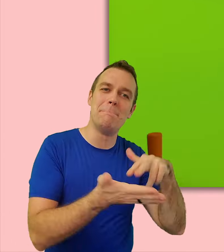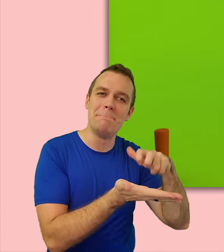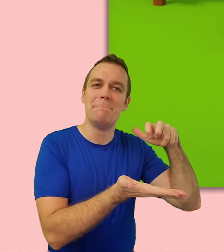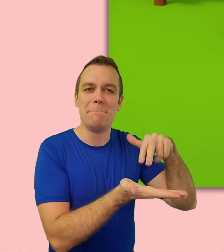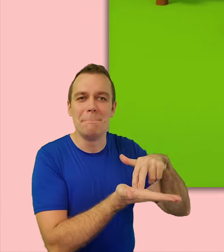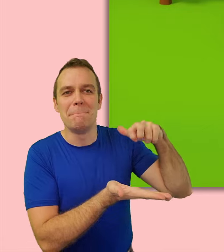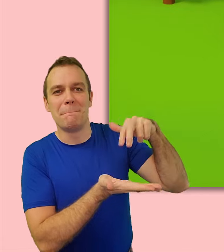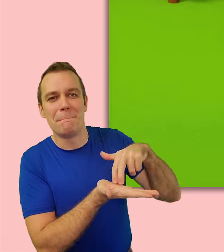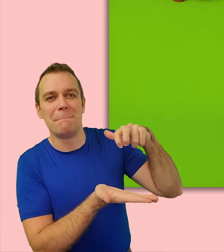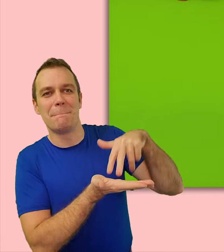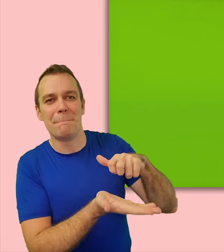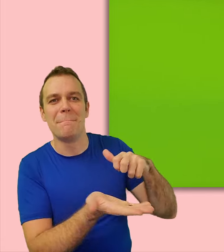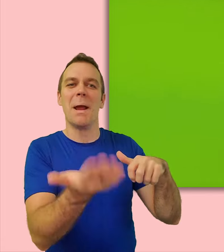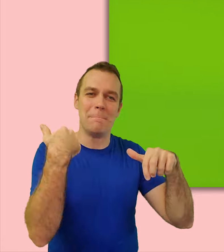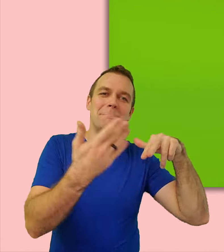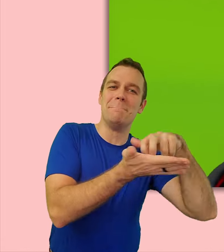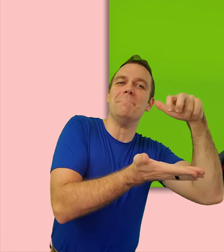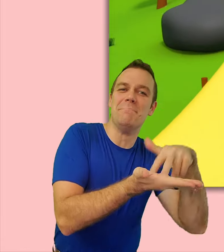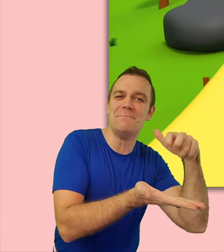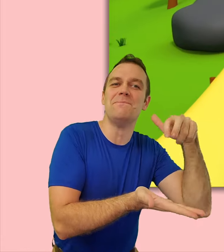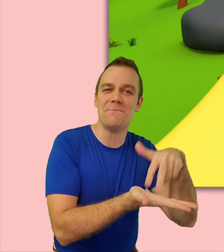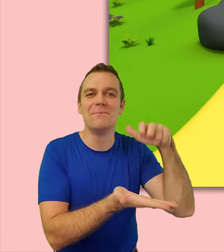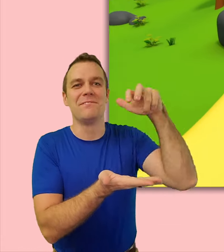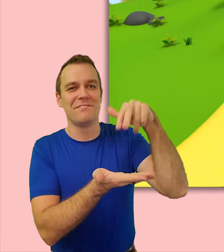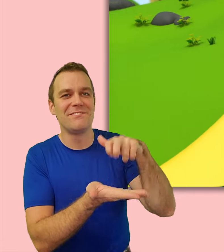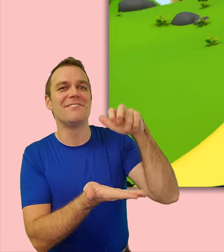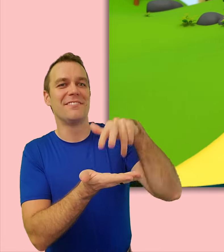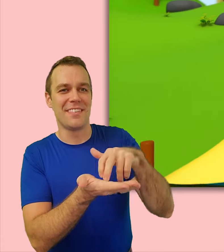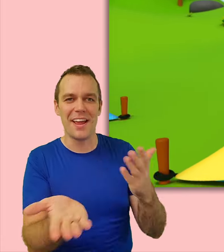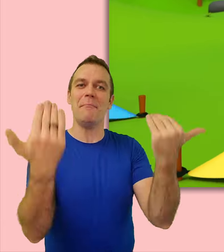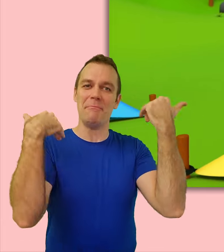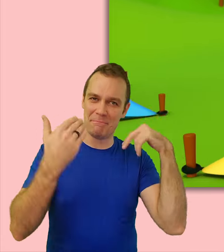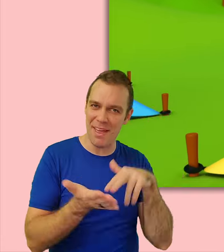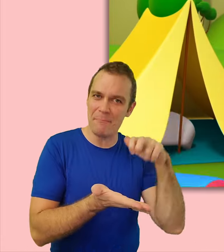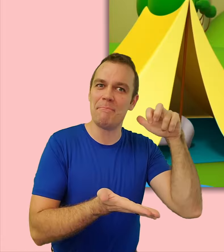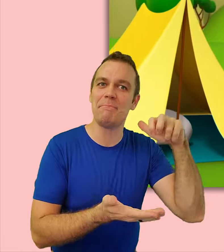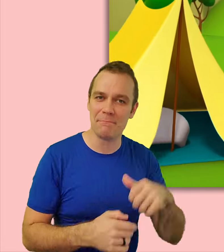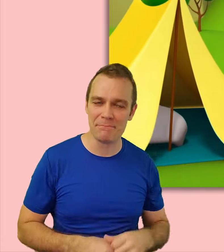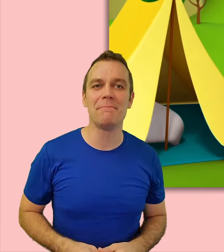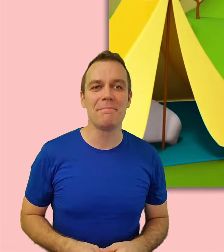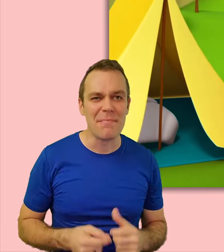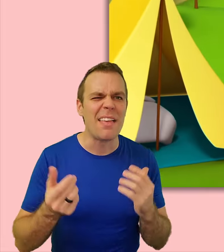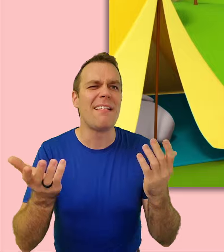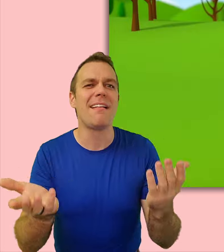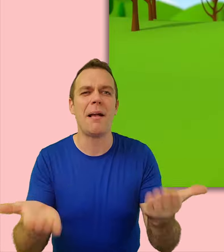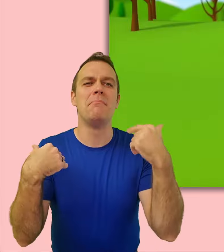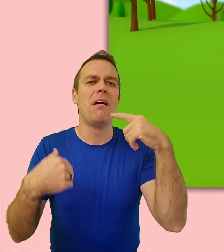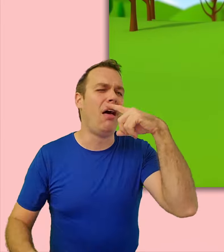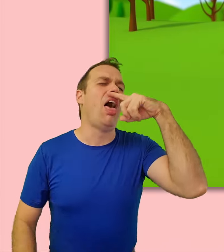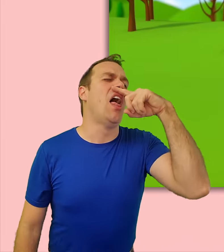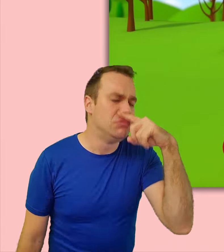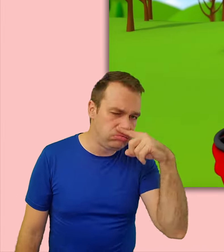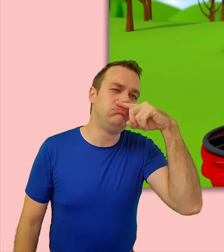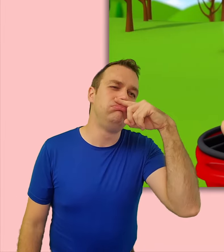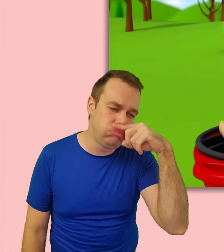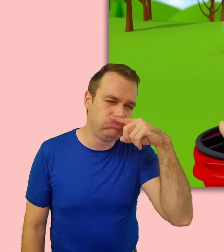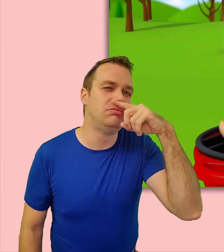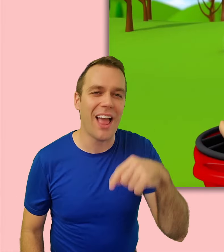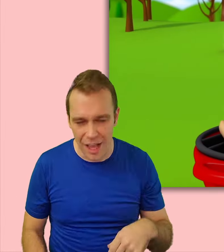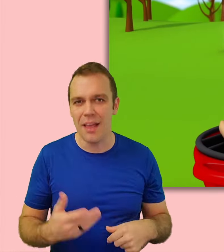hop, hop, hop. Let's all hop, hop, hop, hop, hop, hop, hop. Let's all hop, hop, hop, hop, hop, hop, hop. Let's all hop. Let's sneeze